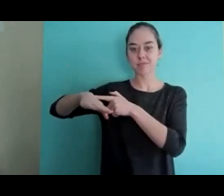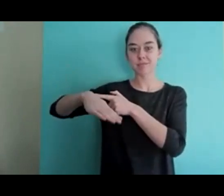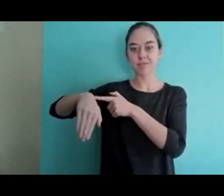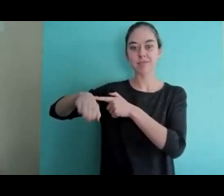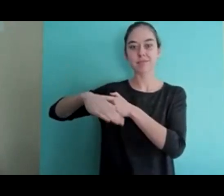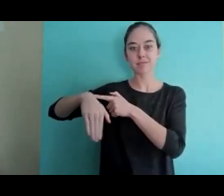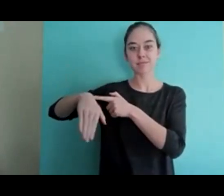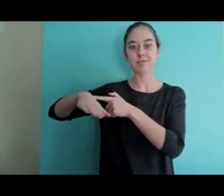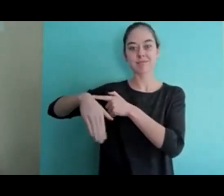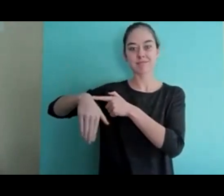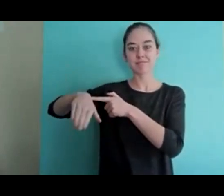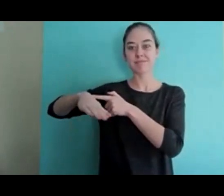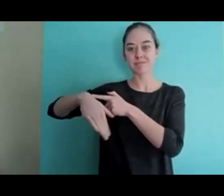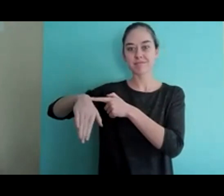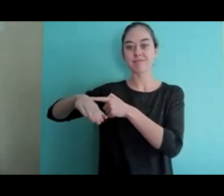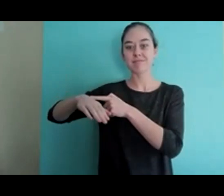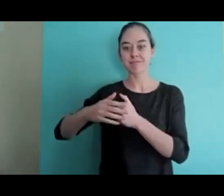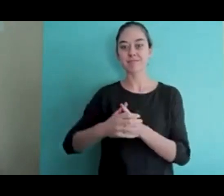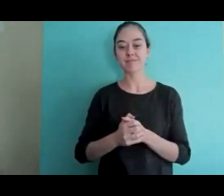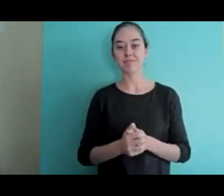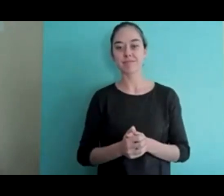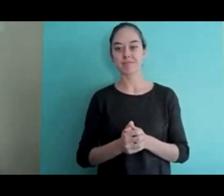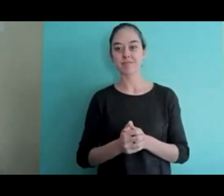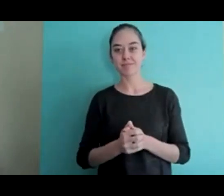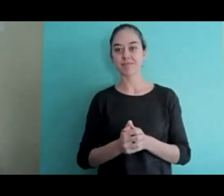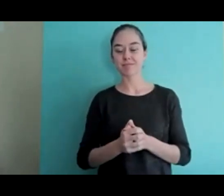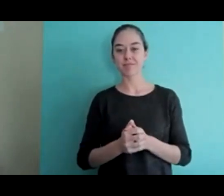Yep, the opposite direction.